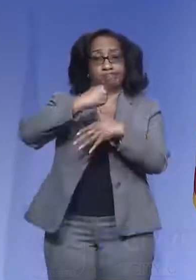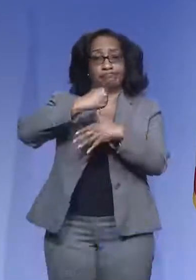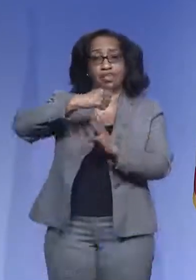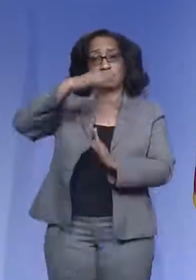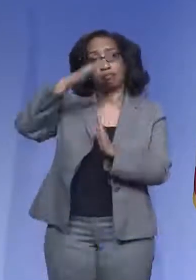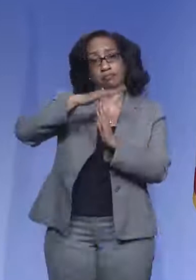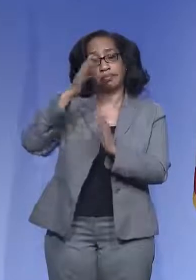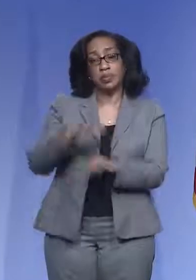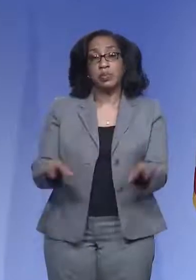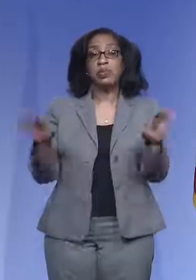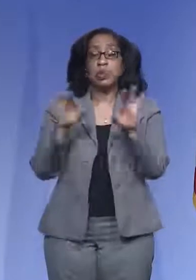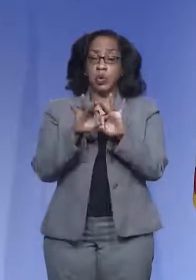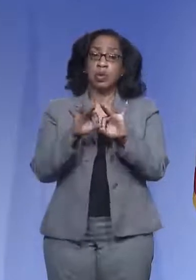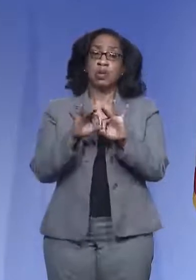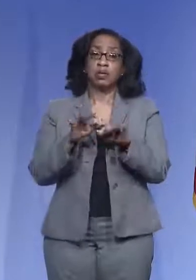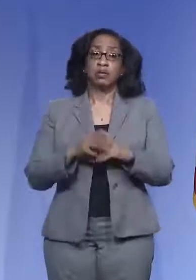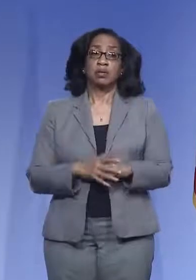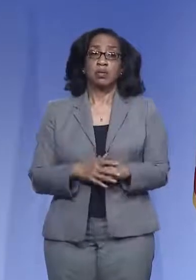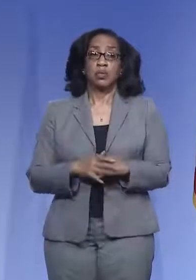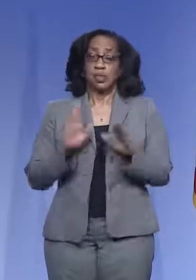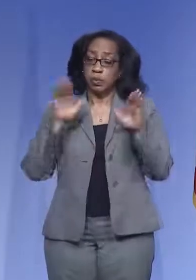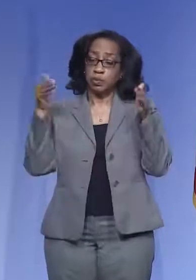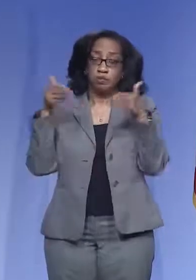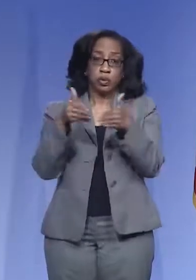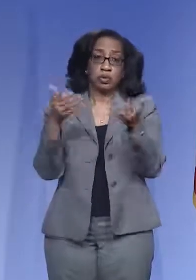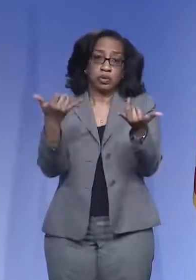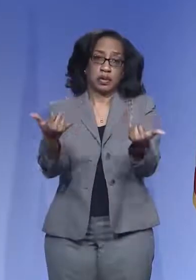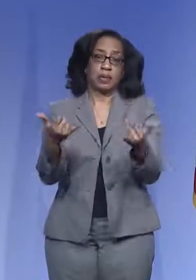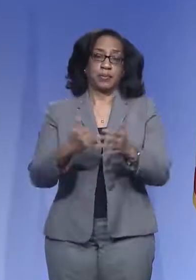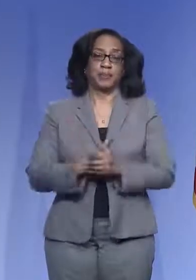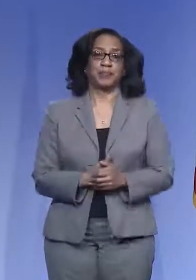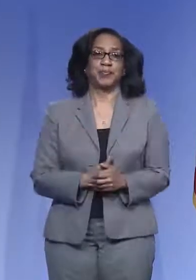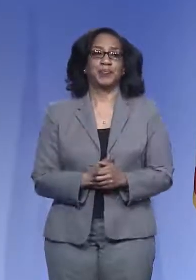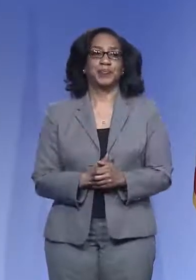still remains the most important thing that we can be focused on today.